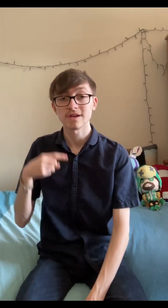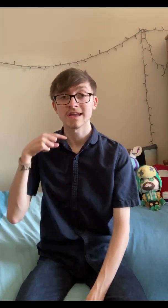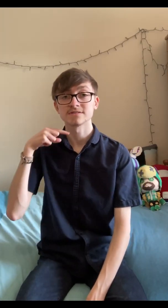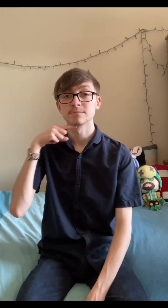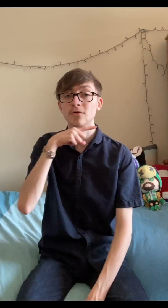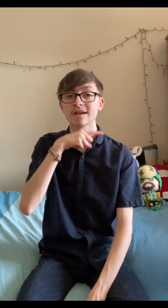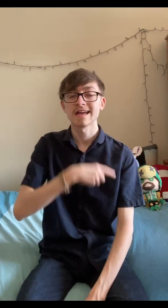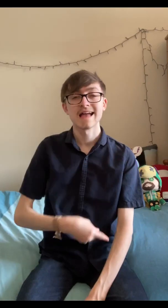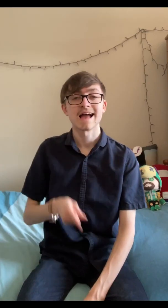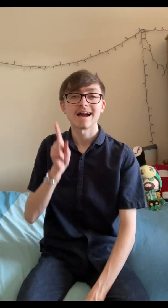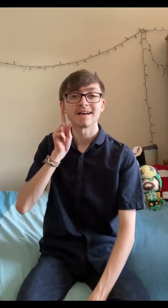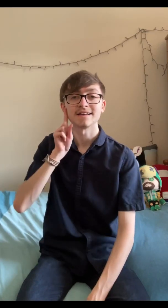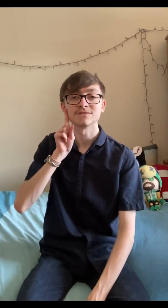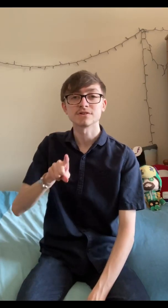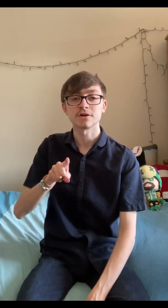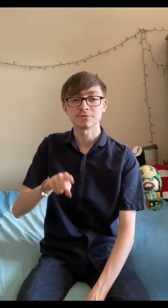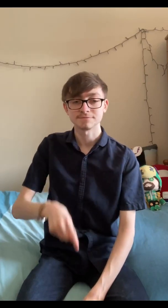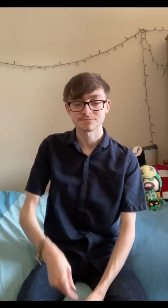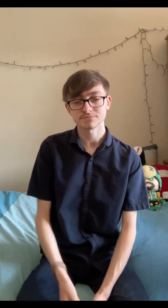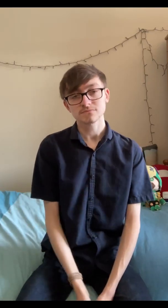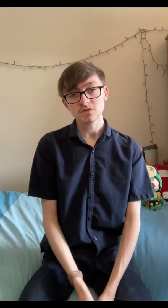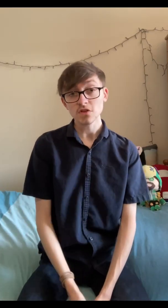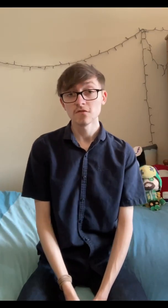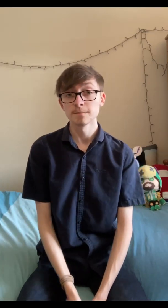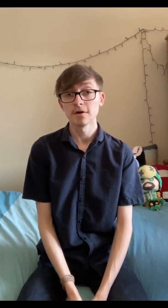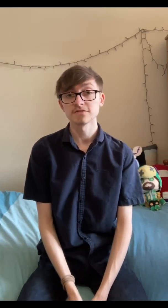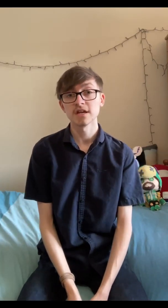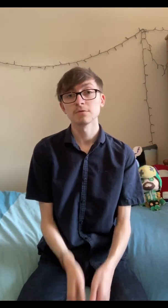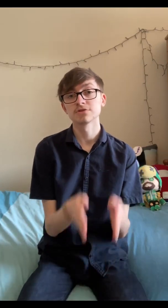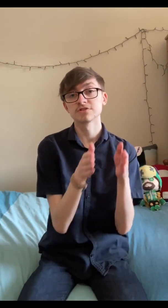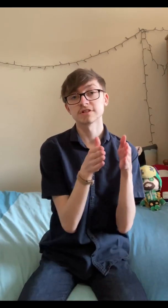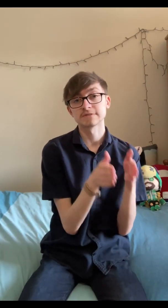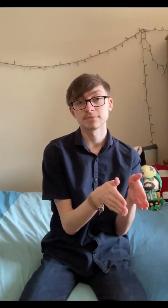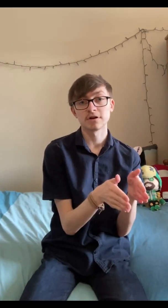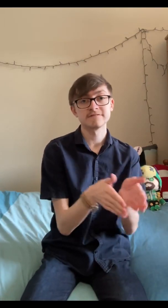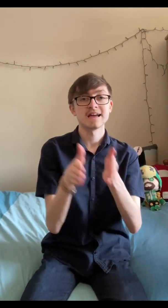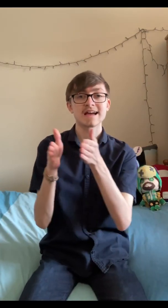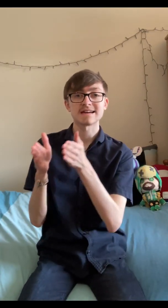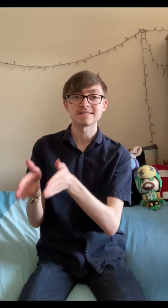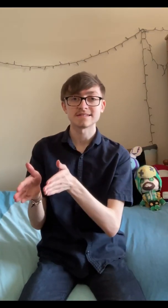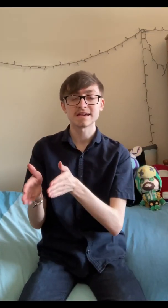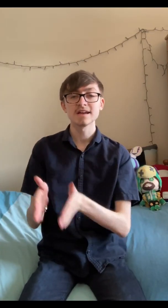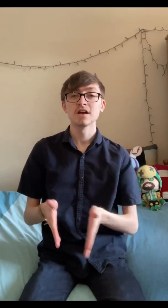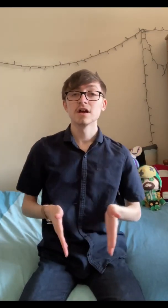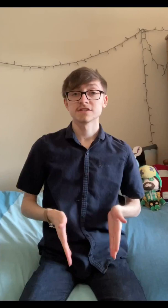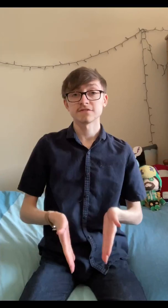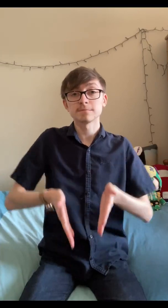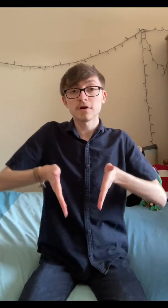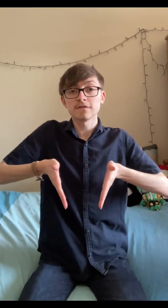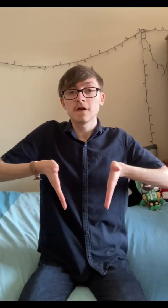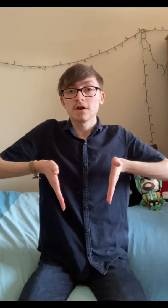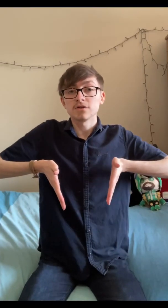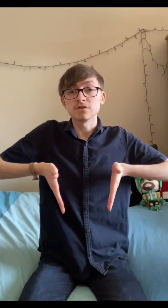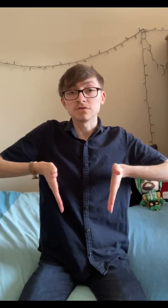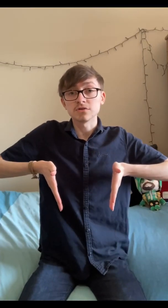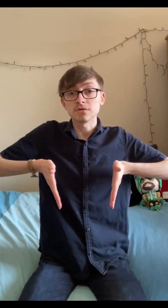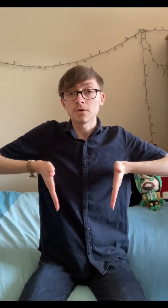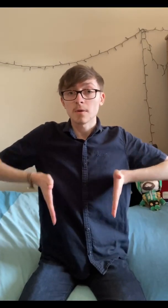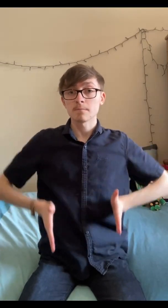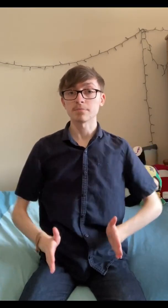it's a boy and it's a girl. For birthday, we'll do the signs for birth and day. So for birth, you do